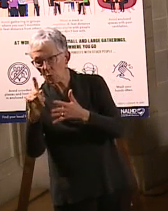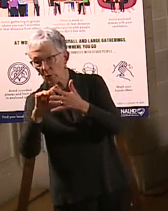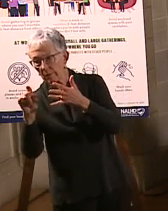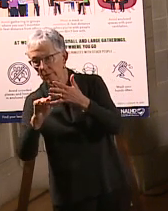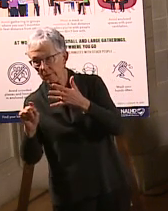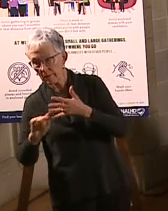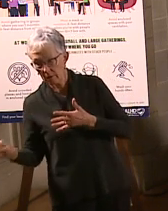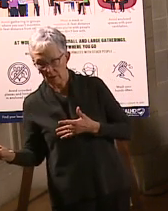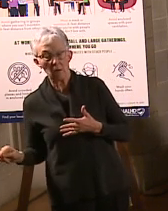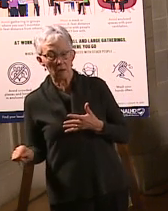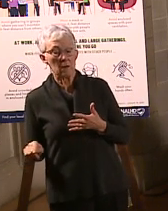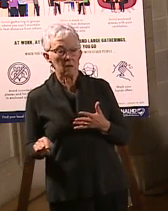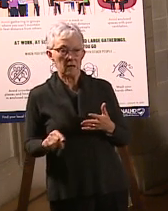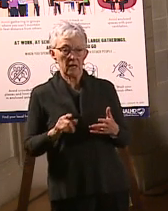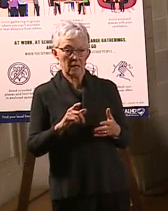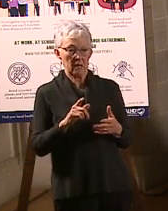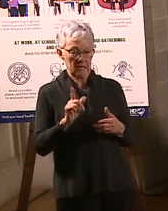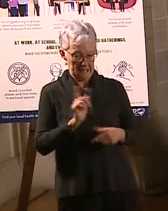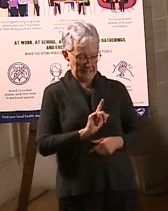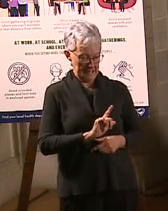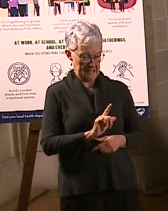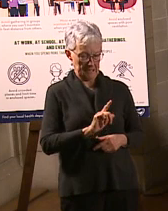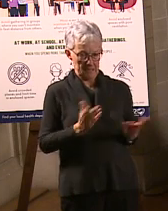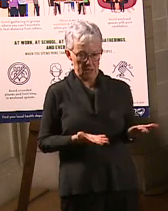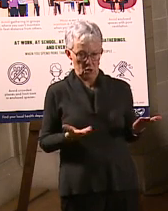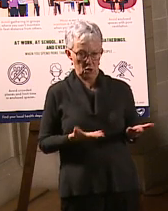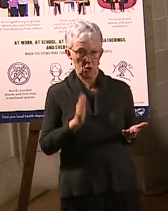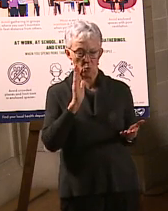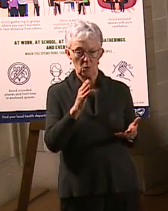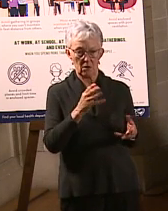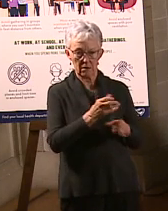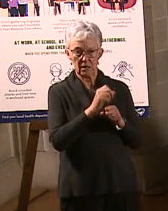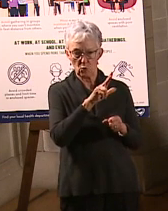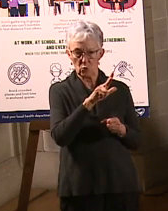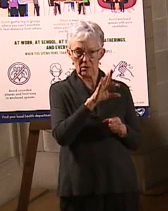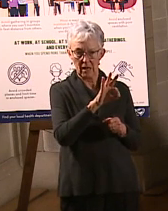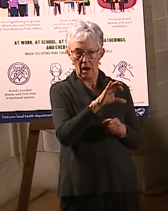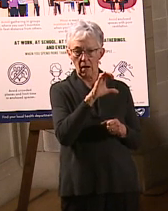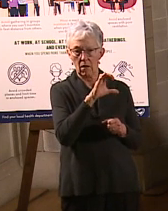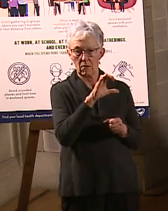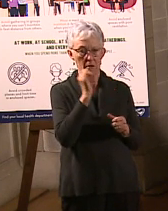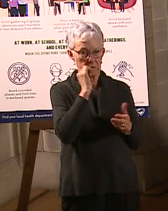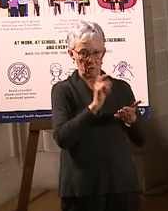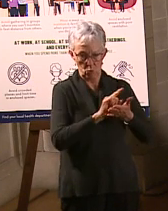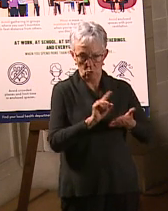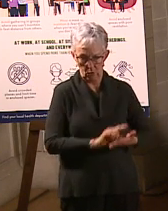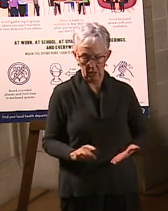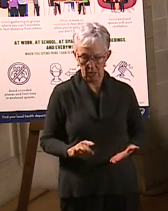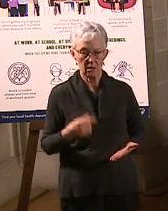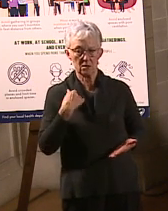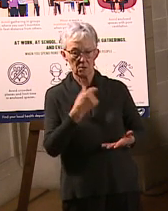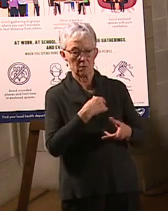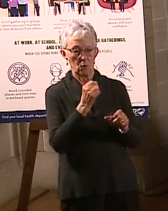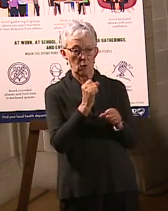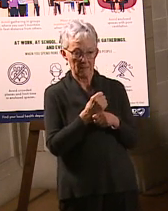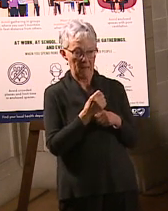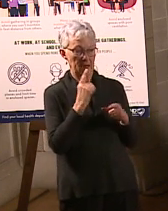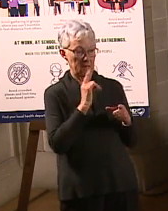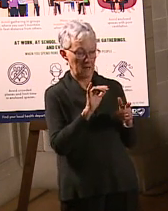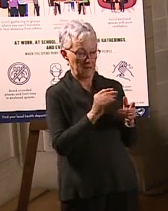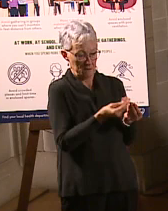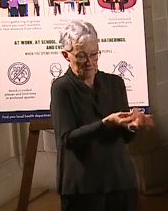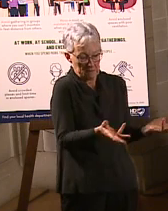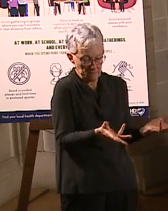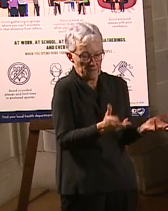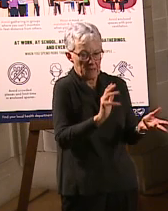higher than that. And Lincoln, Lancaster will be getting 3,900, so that number will be stable. But we're making those allocations based on populations